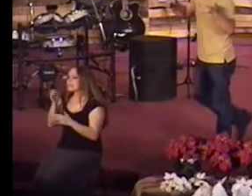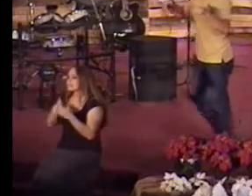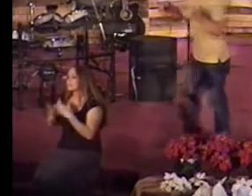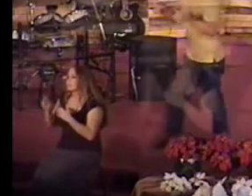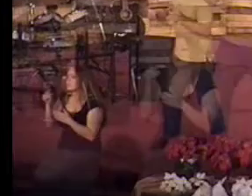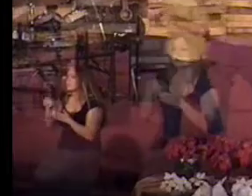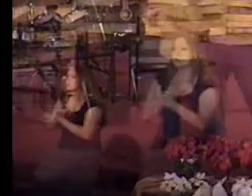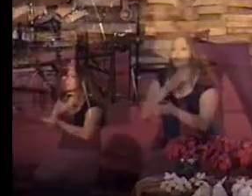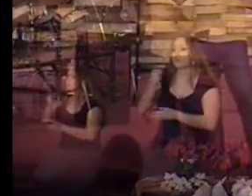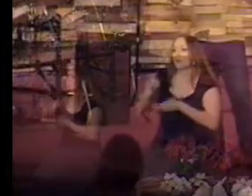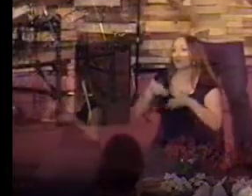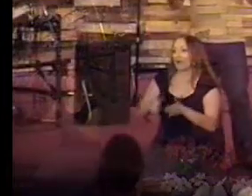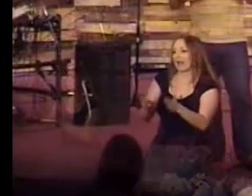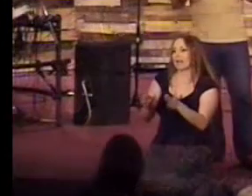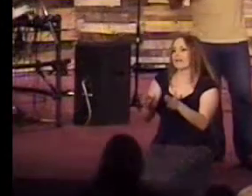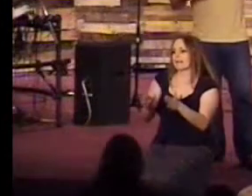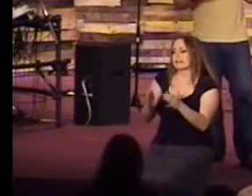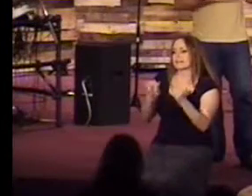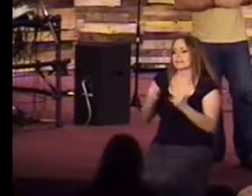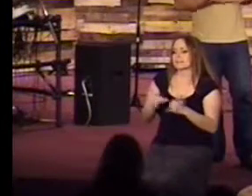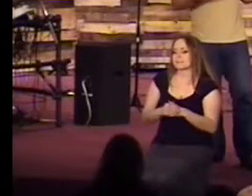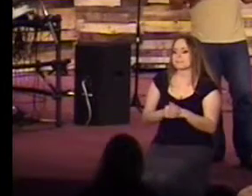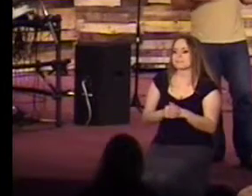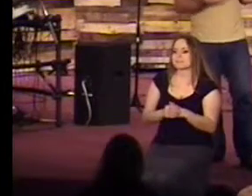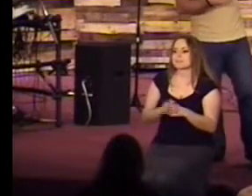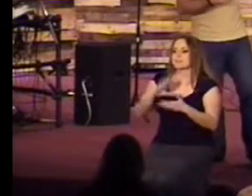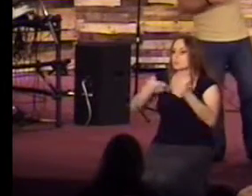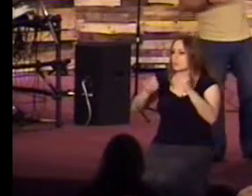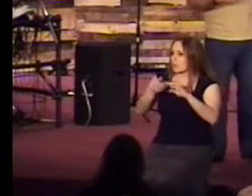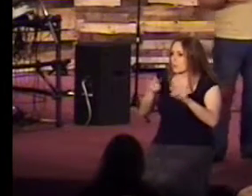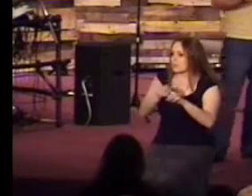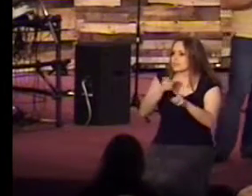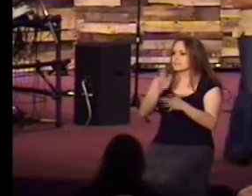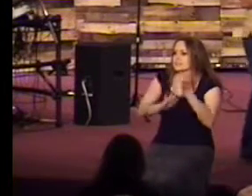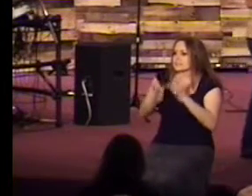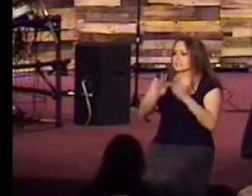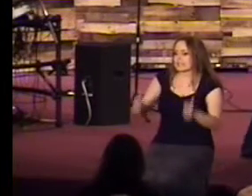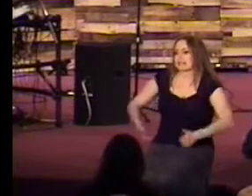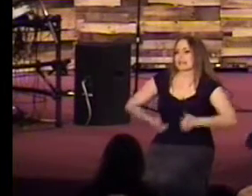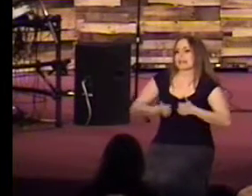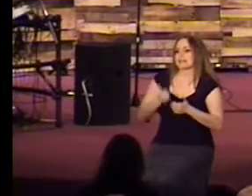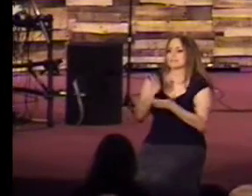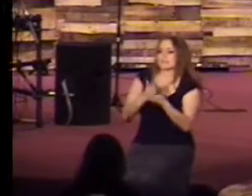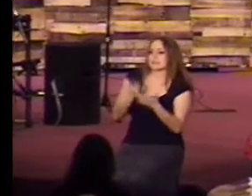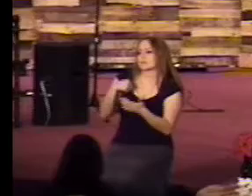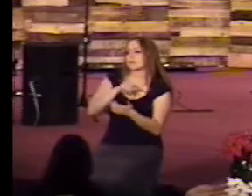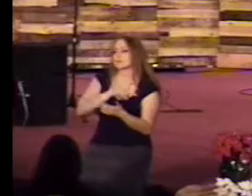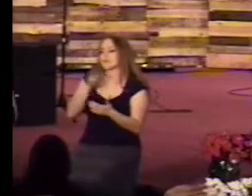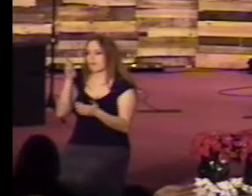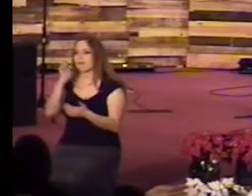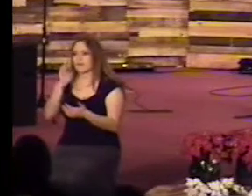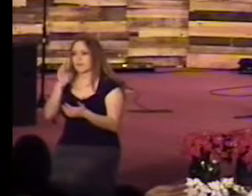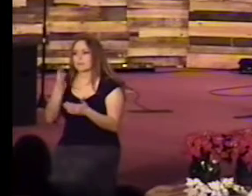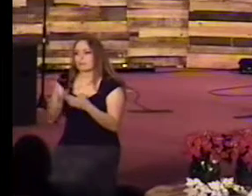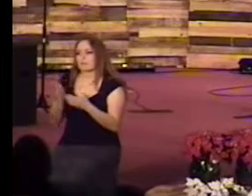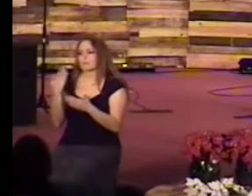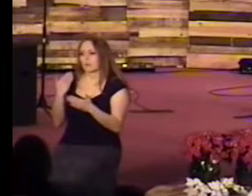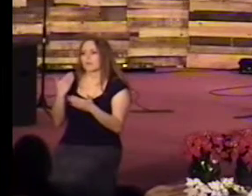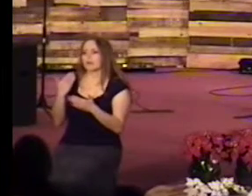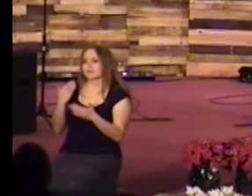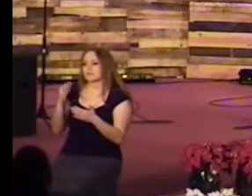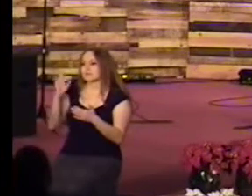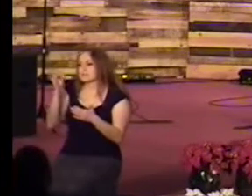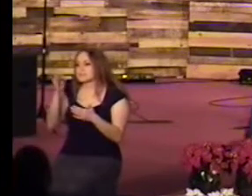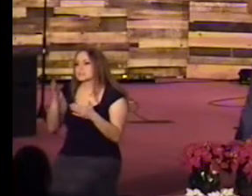today. Because these are stories from Jesus' life. Some of us have heard these around. If you've been around here for a while, you've probably heard these preached on